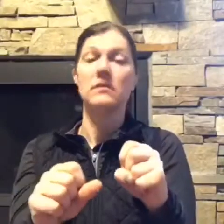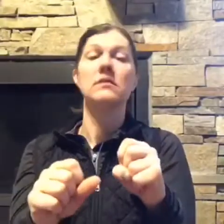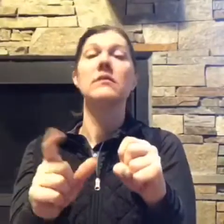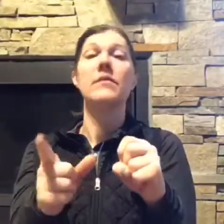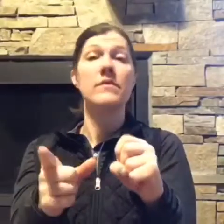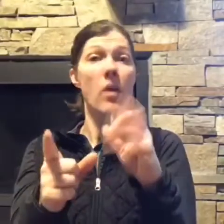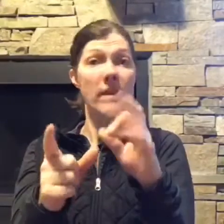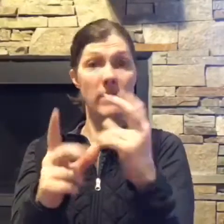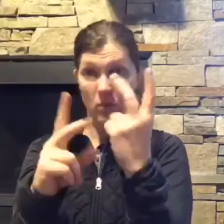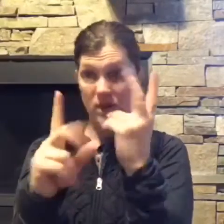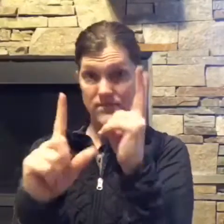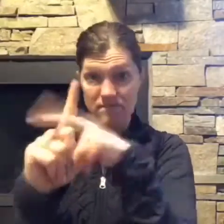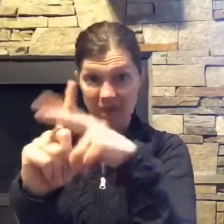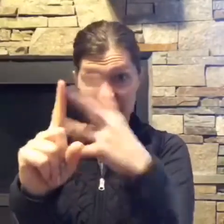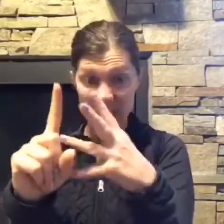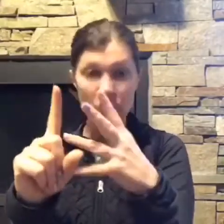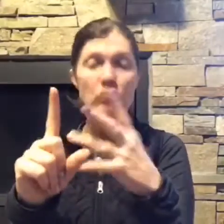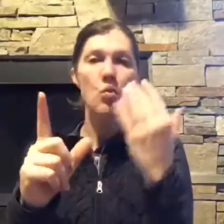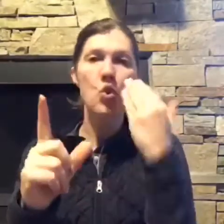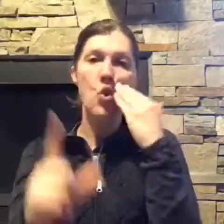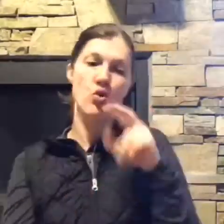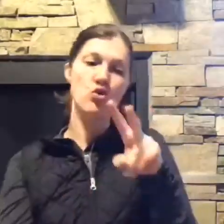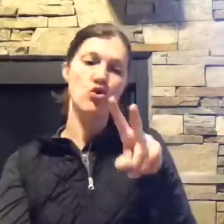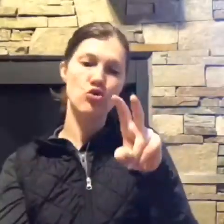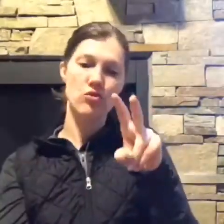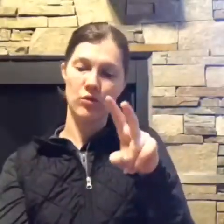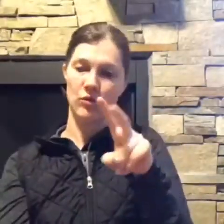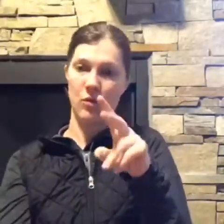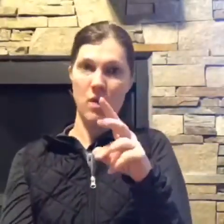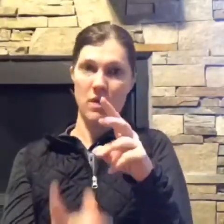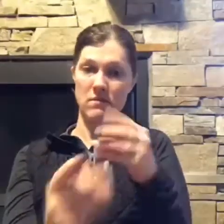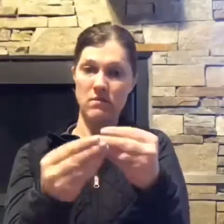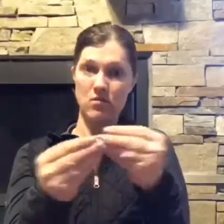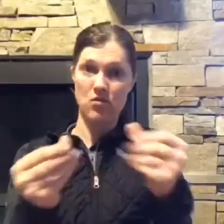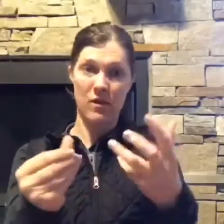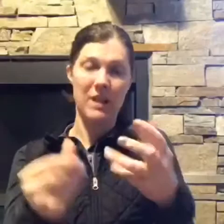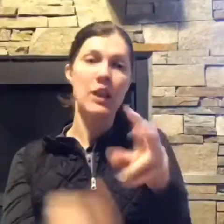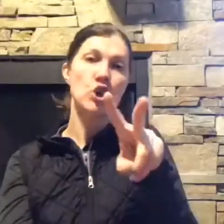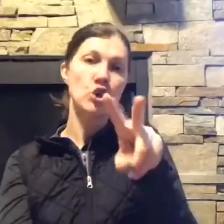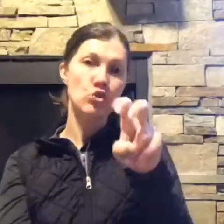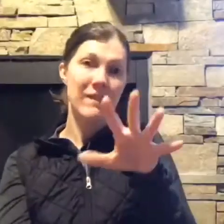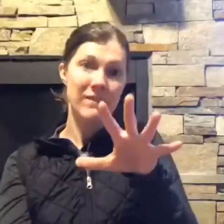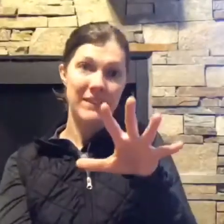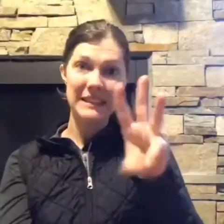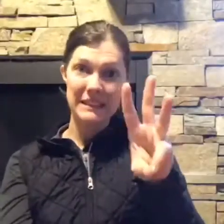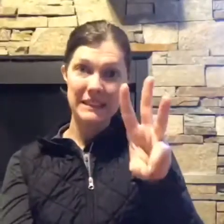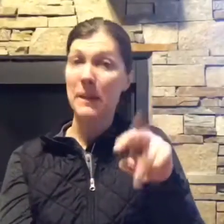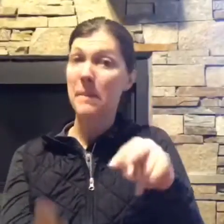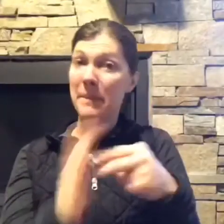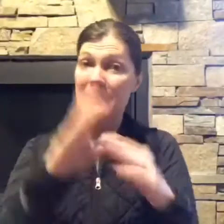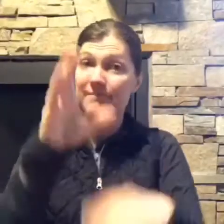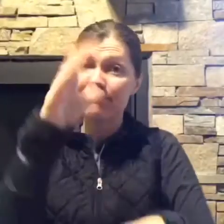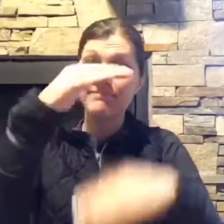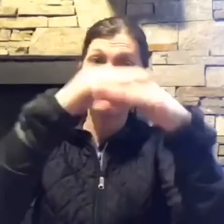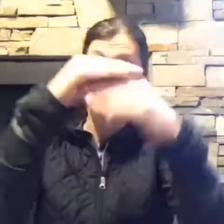out, I get 256. Okay, so again, all we're doing here is we're finding the vertex, but that vertex means